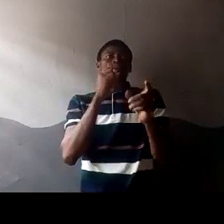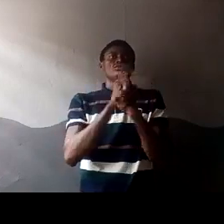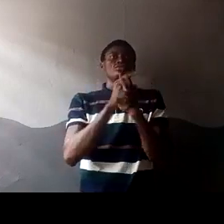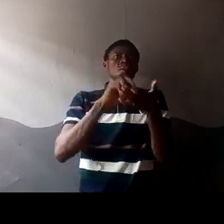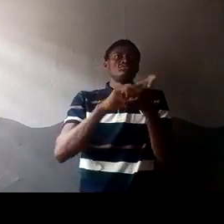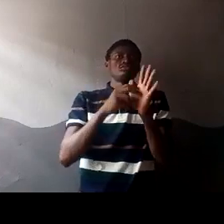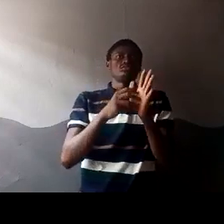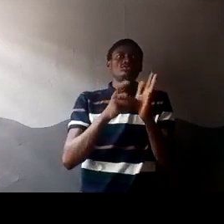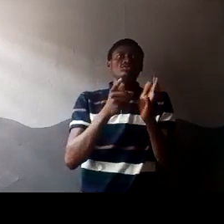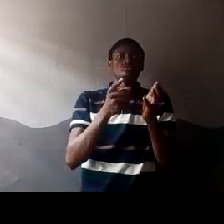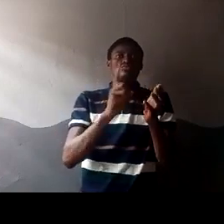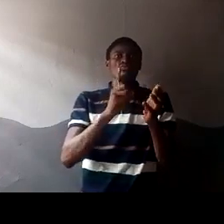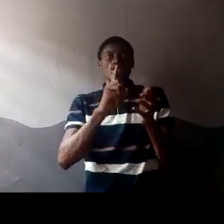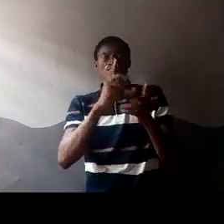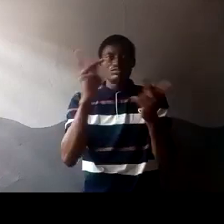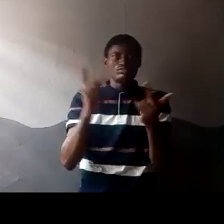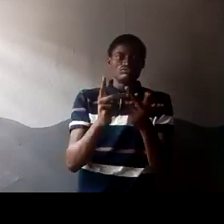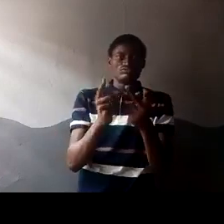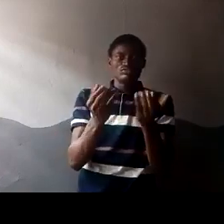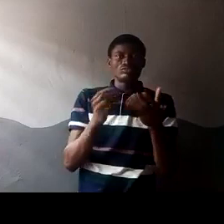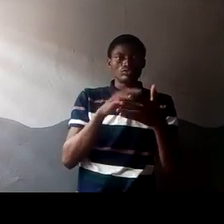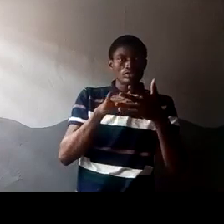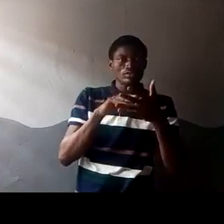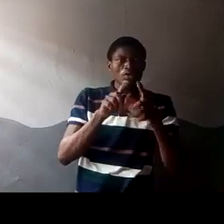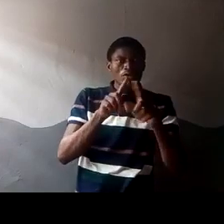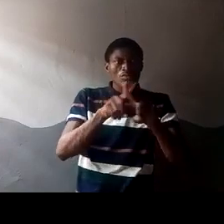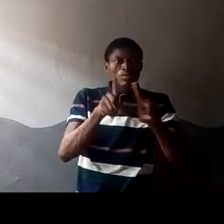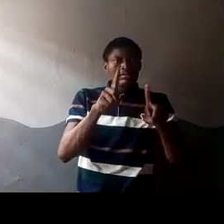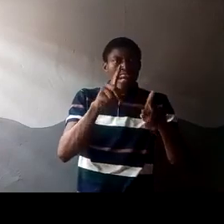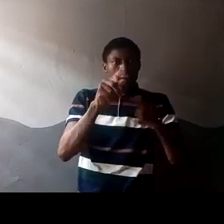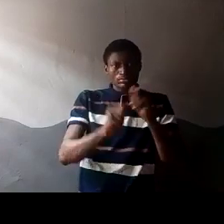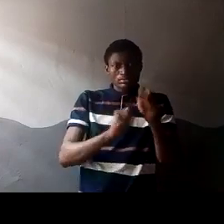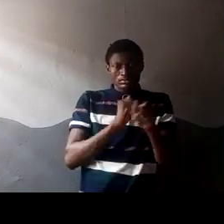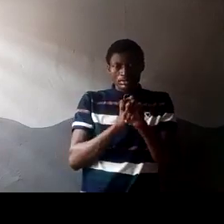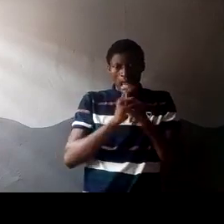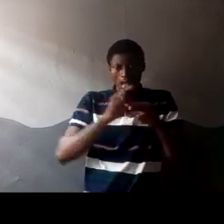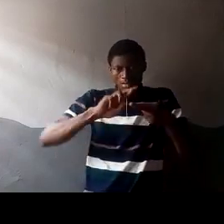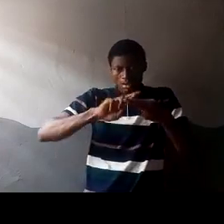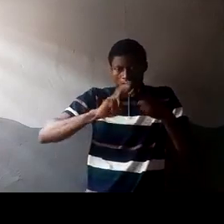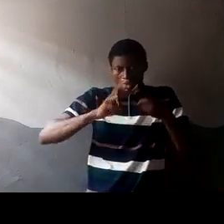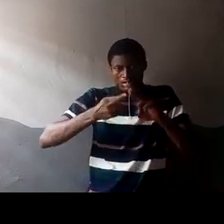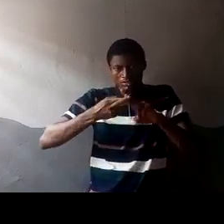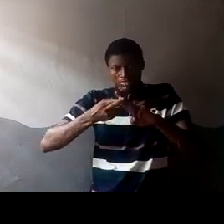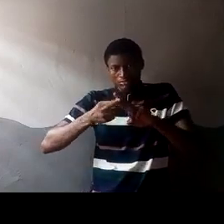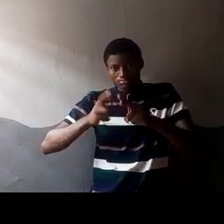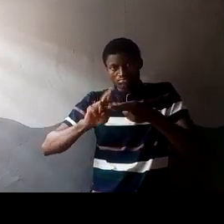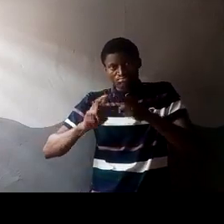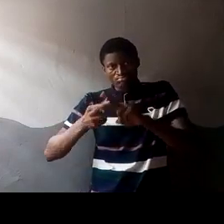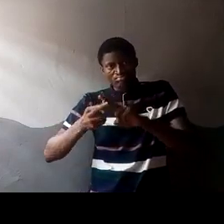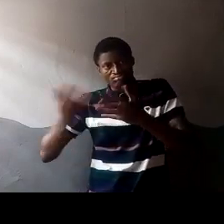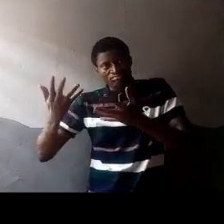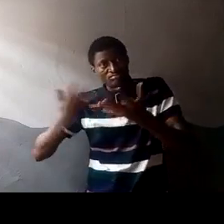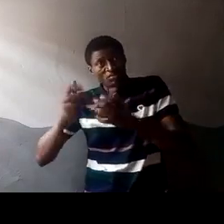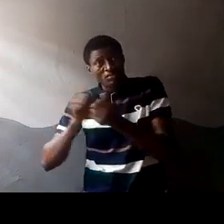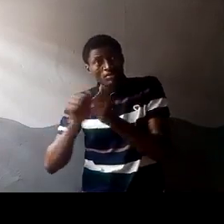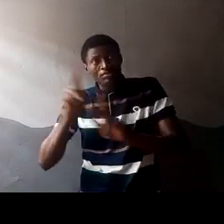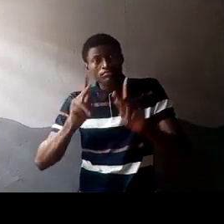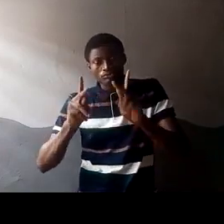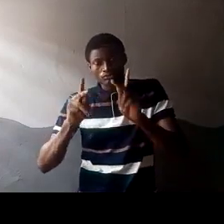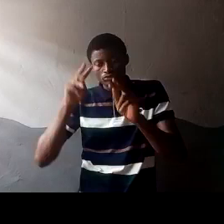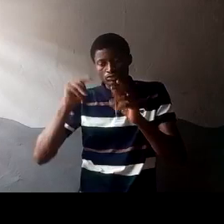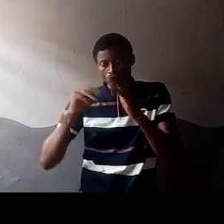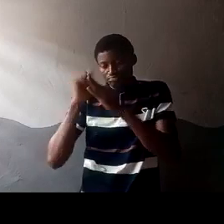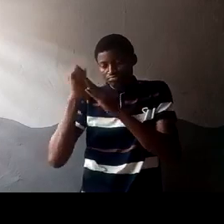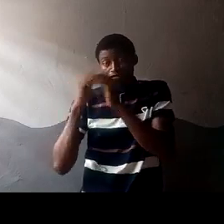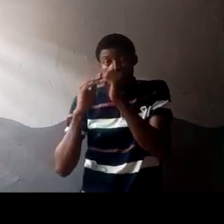studying. What kinds of relationships would you want to build at the end of this study? Because as you're studying, you're making friends both within